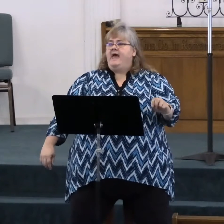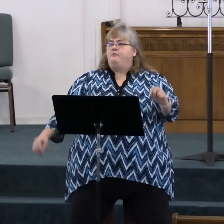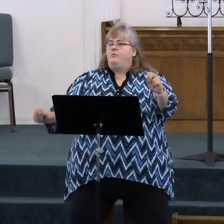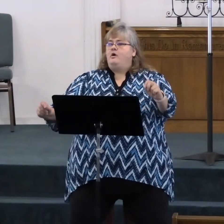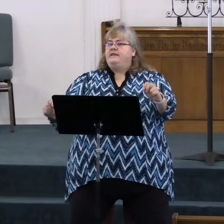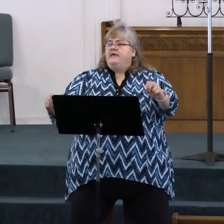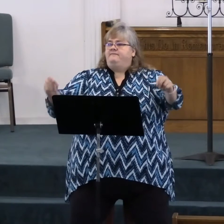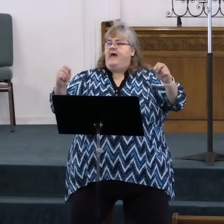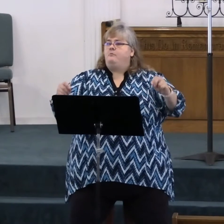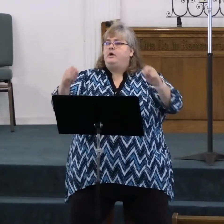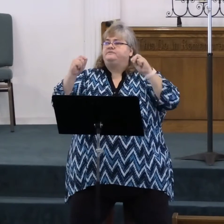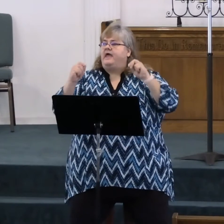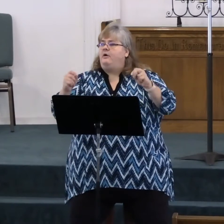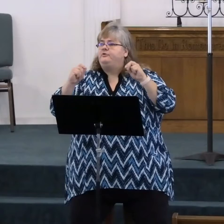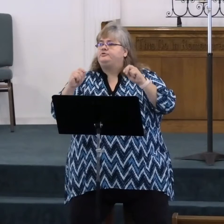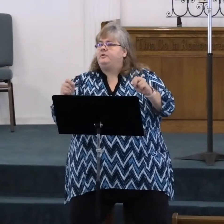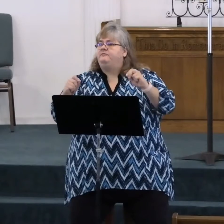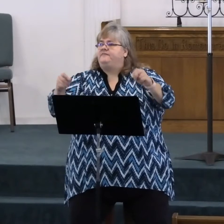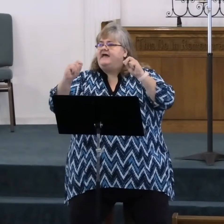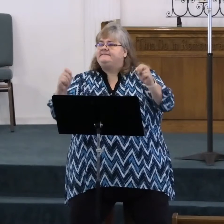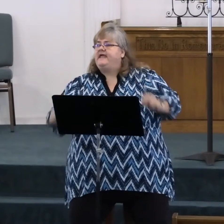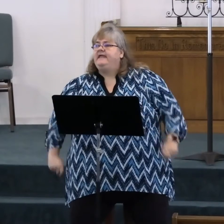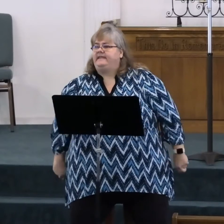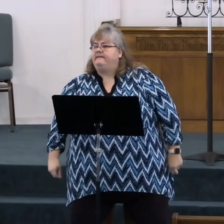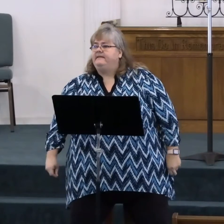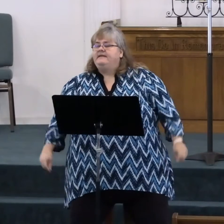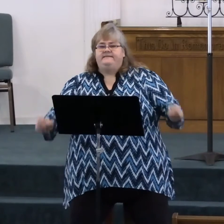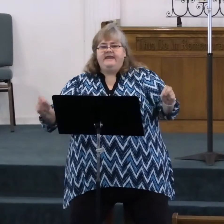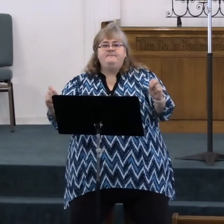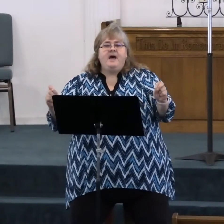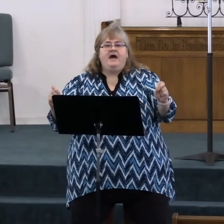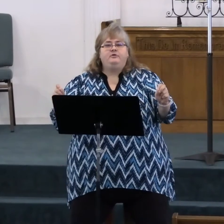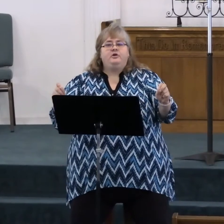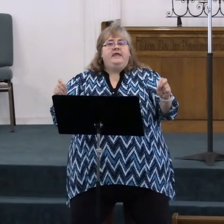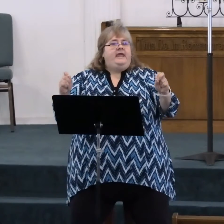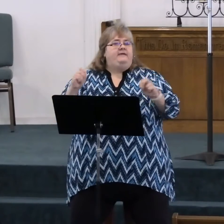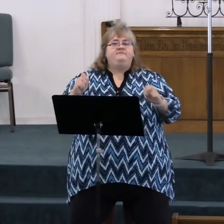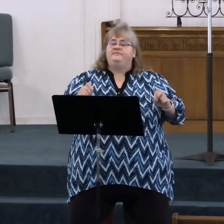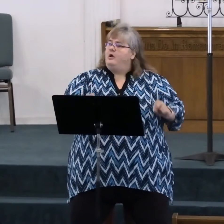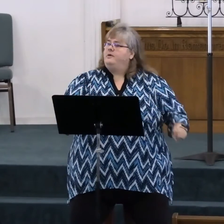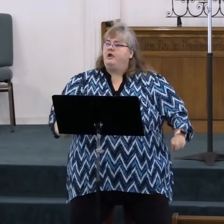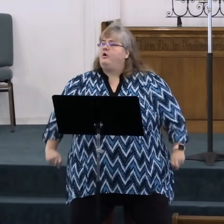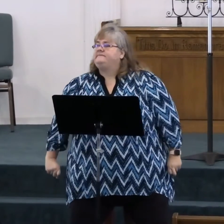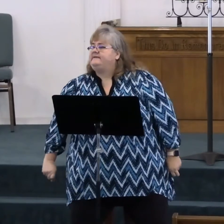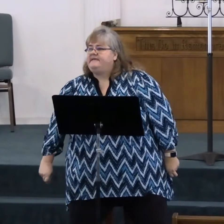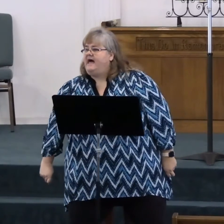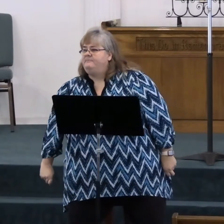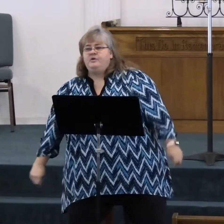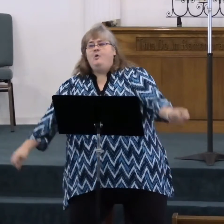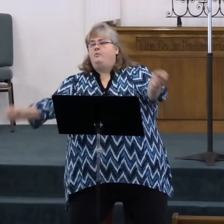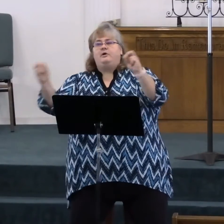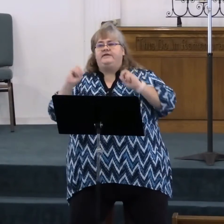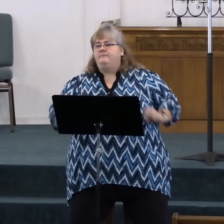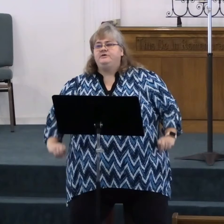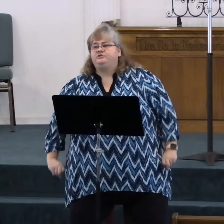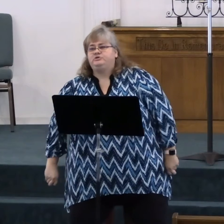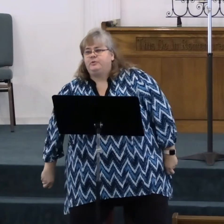have one that will tell the truth. That's Danny. Danny Piner, even though it hurts at times, will give us the